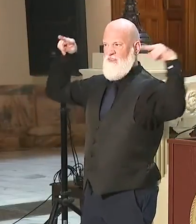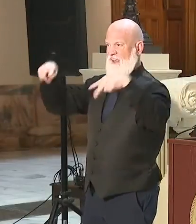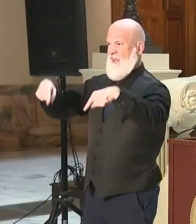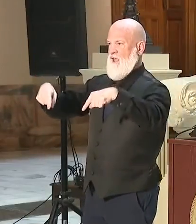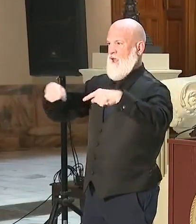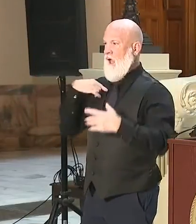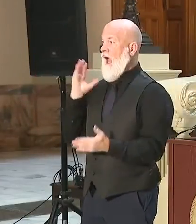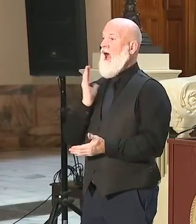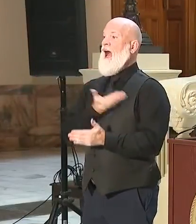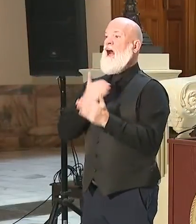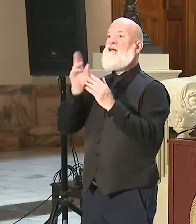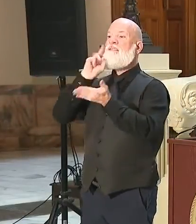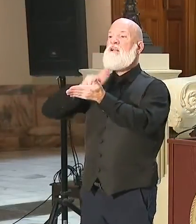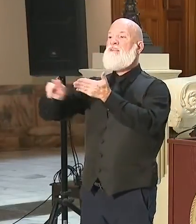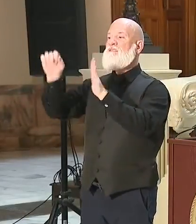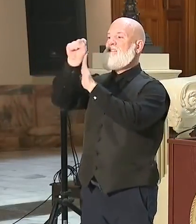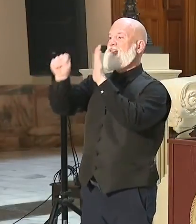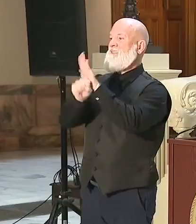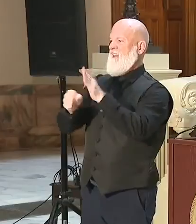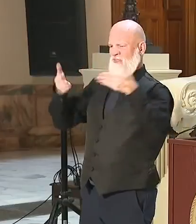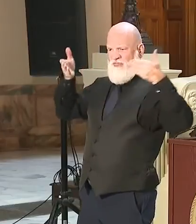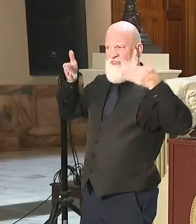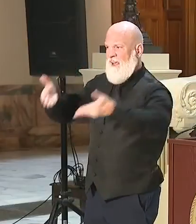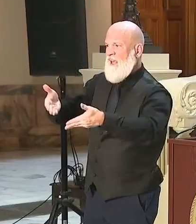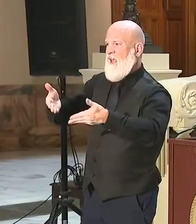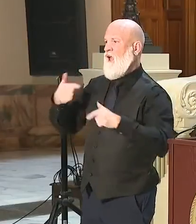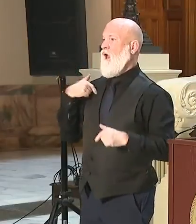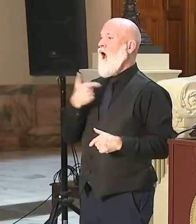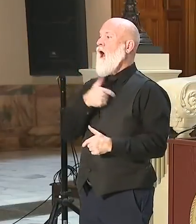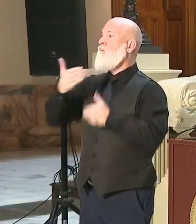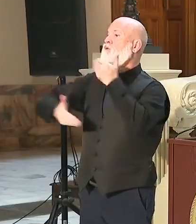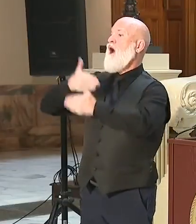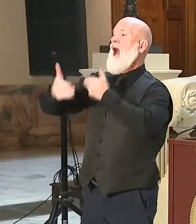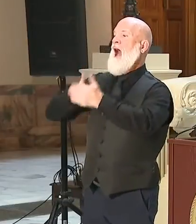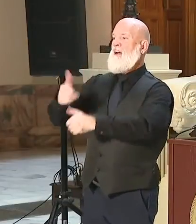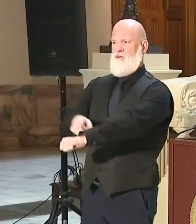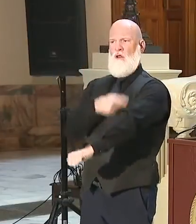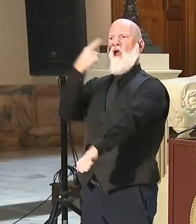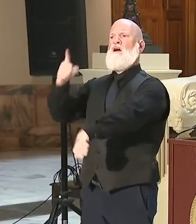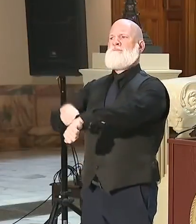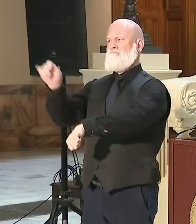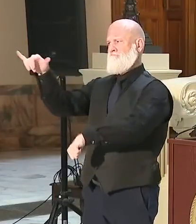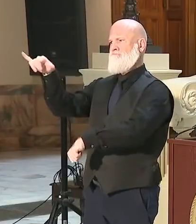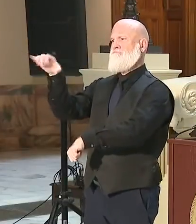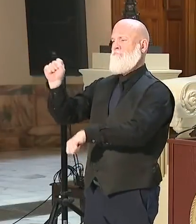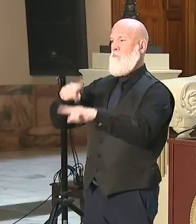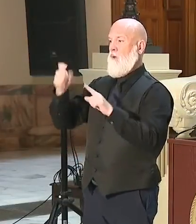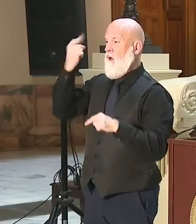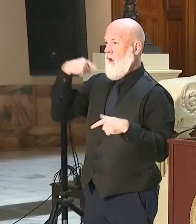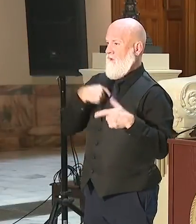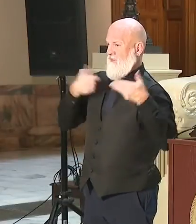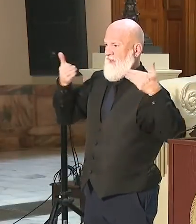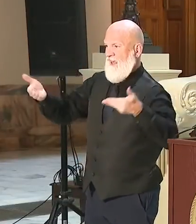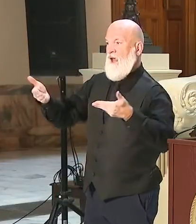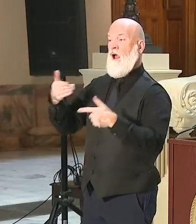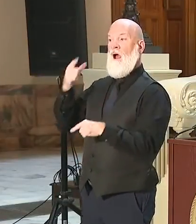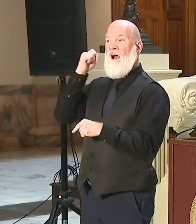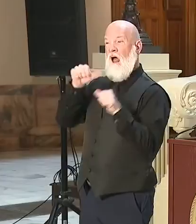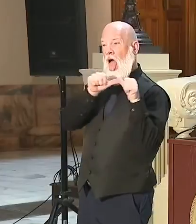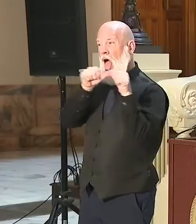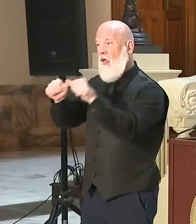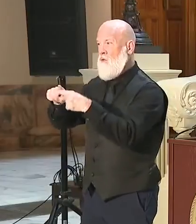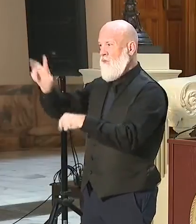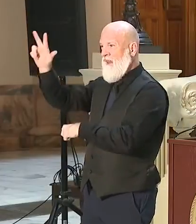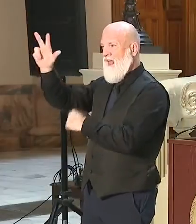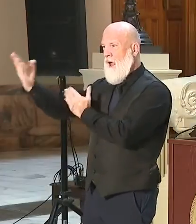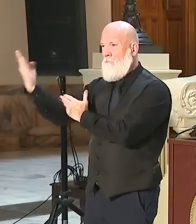And the process is here. It went on a very long time. They got there at 3. We sort of tag teamed. They got some people